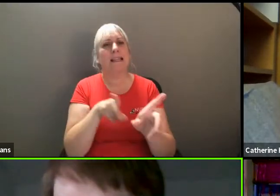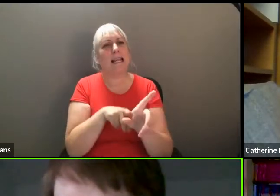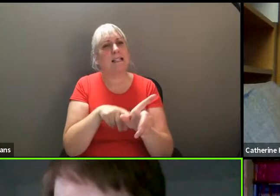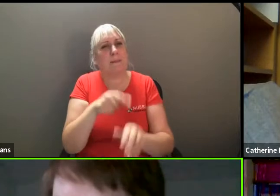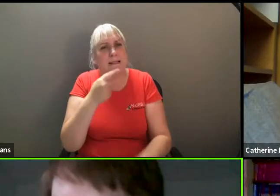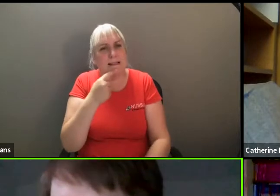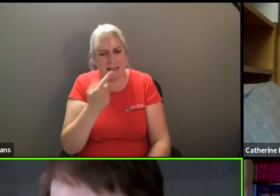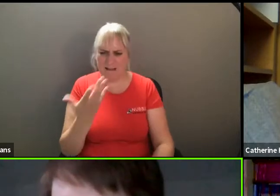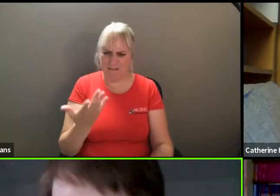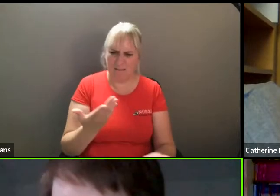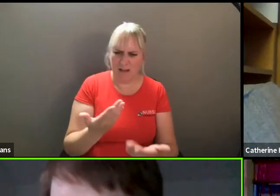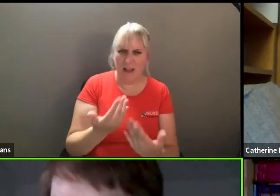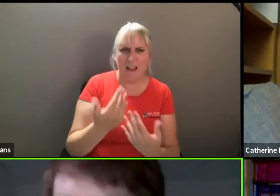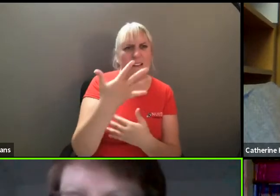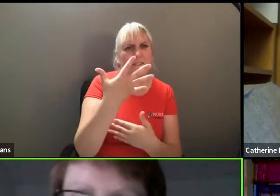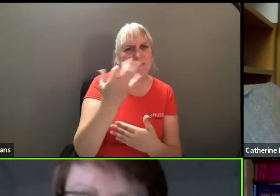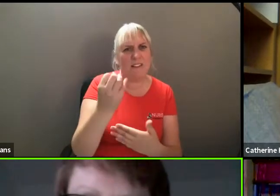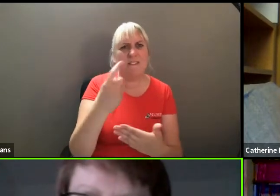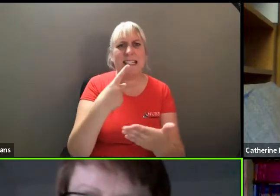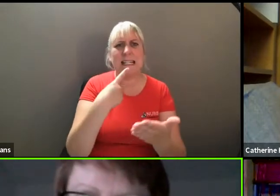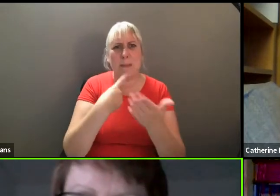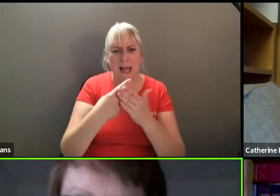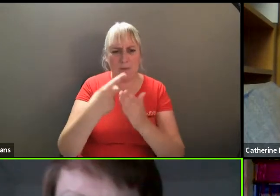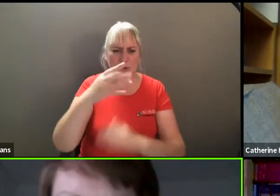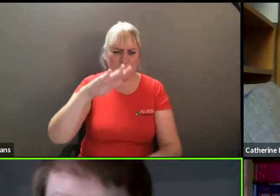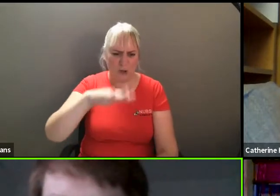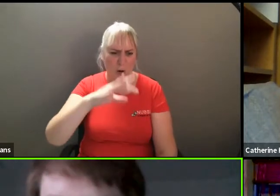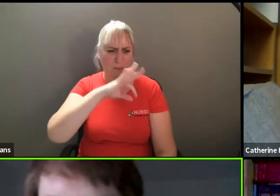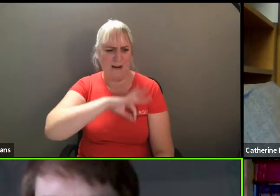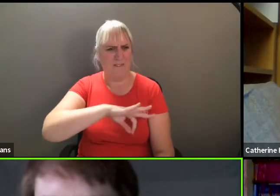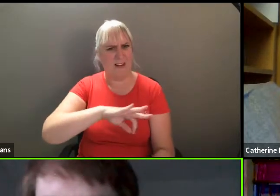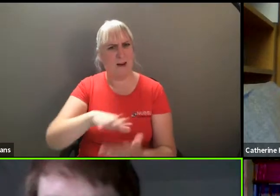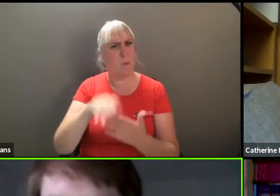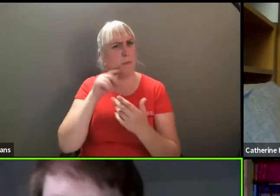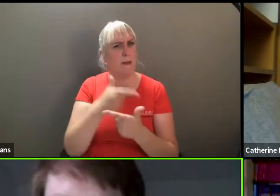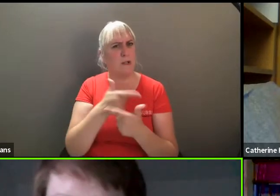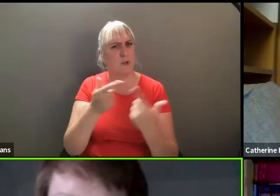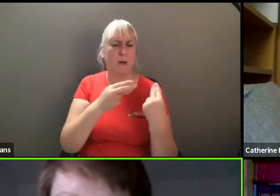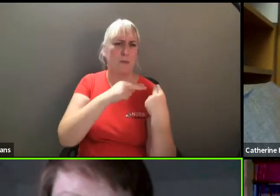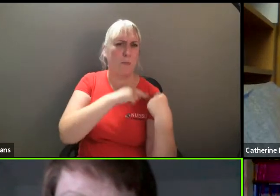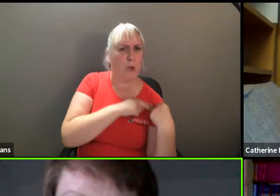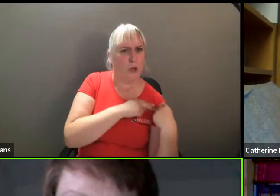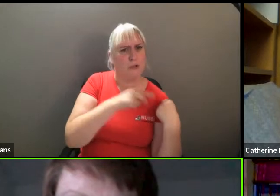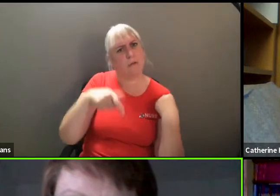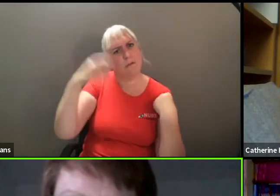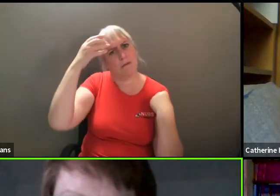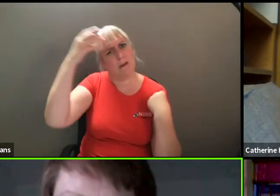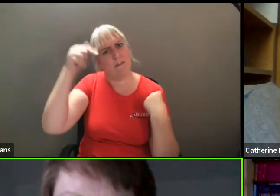wouldn't £50 child benefit be a burden on the government? How do you respond to that, Mike?